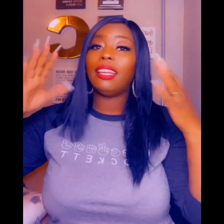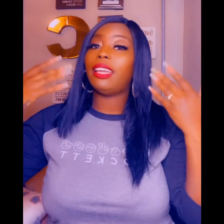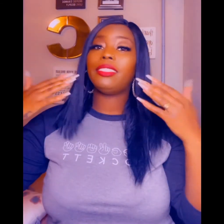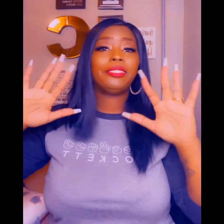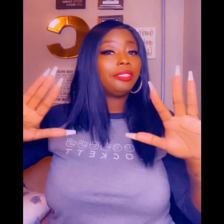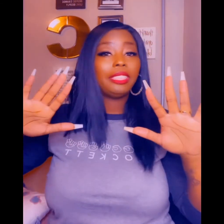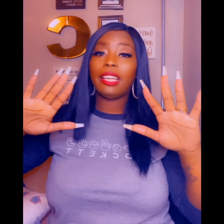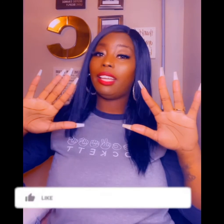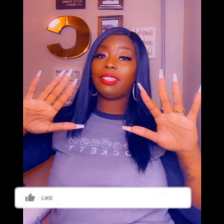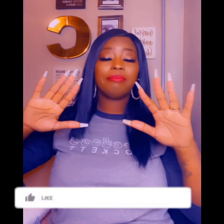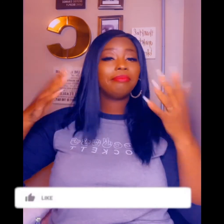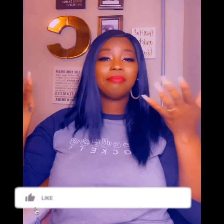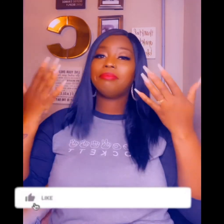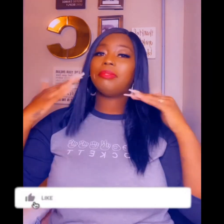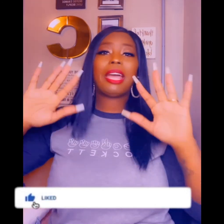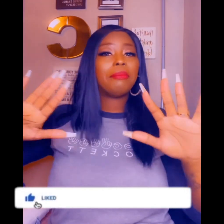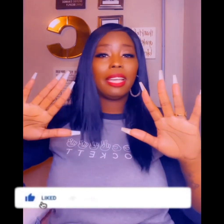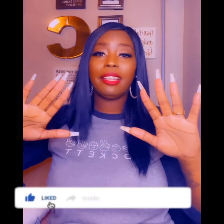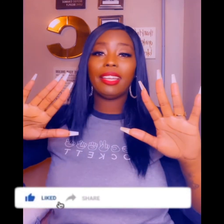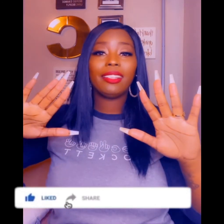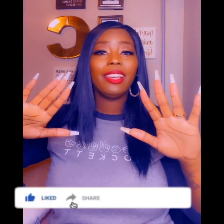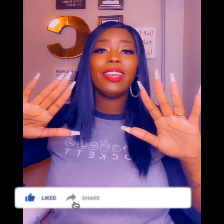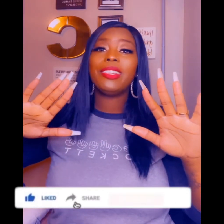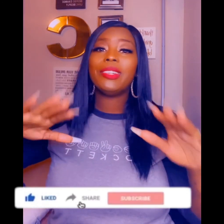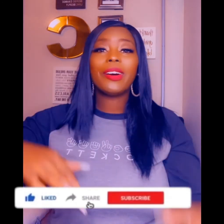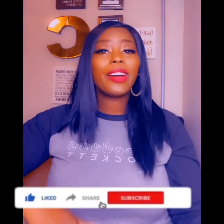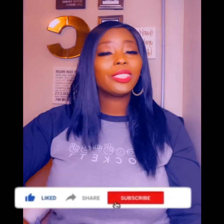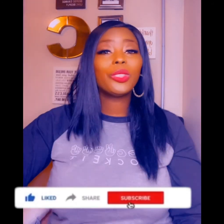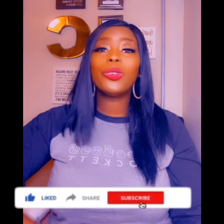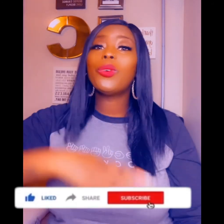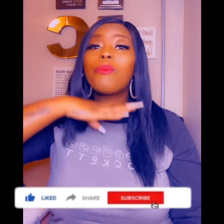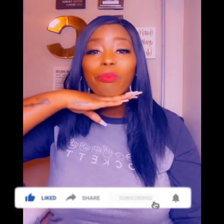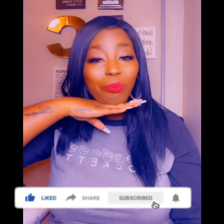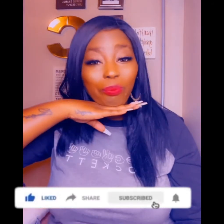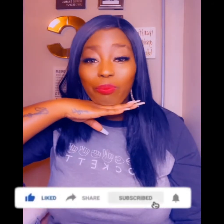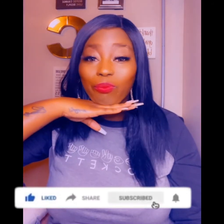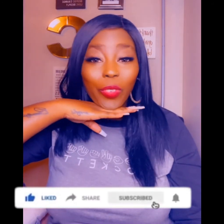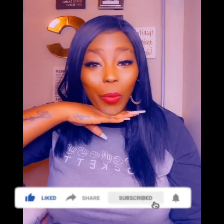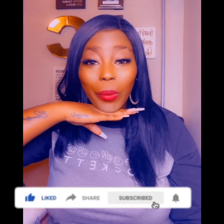done. I'm done. You are too full.